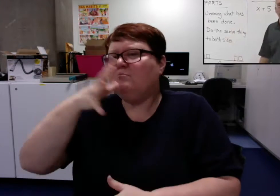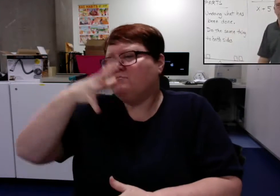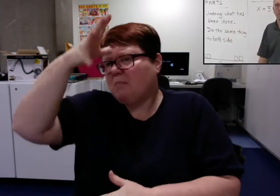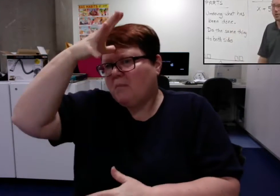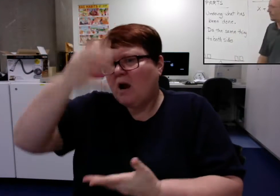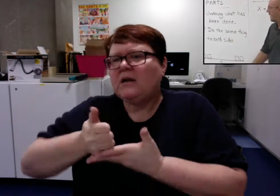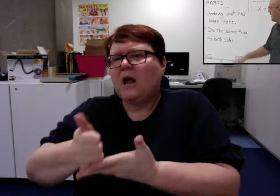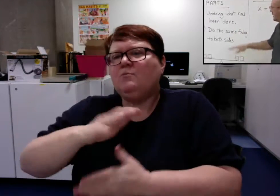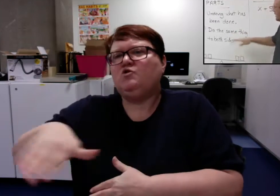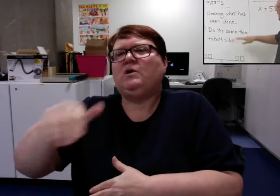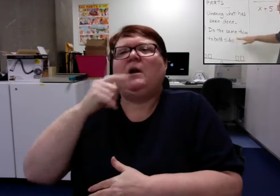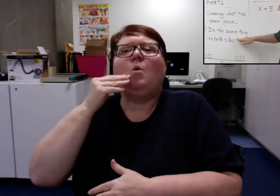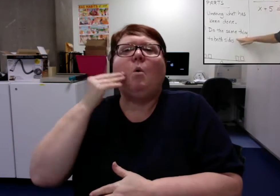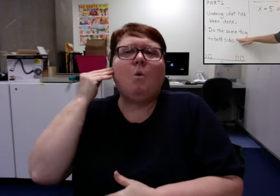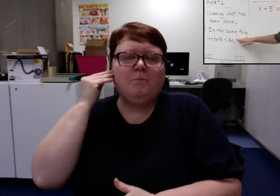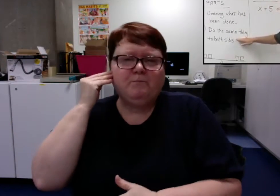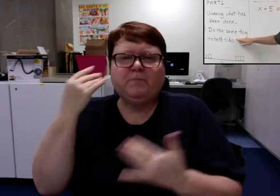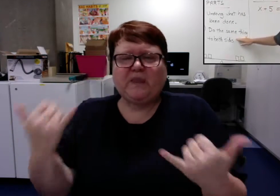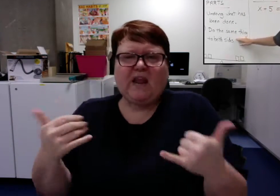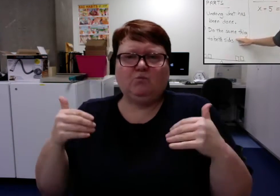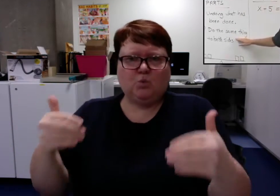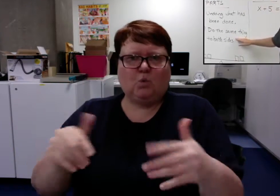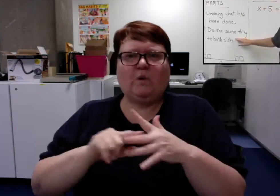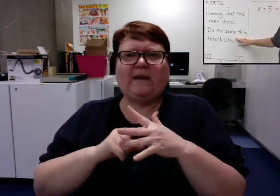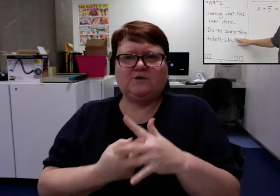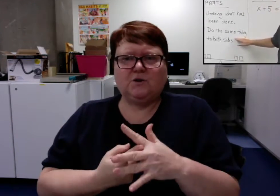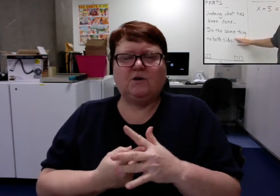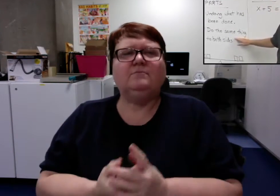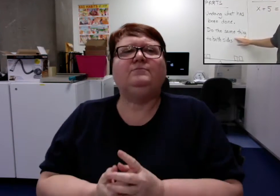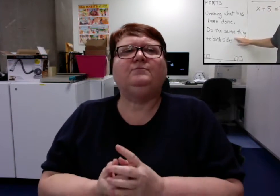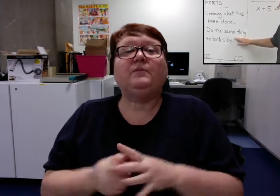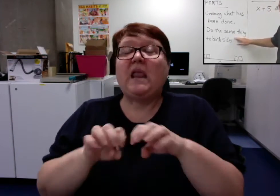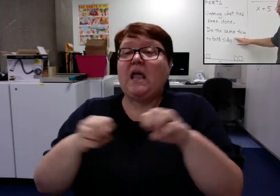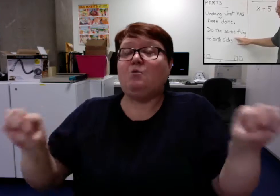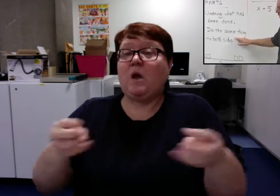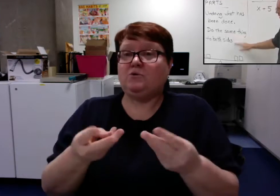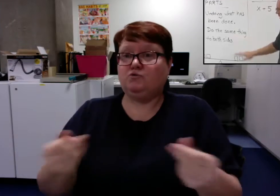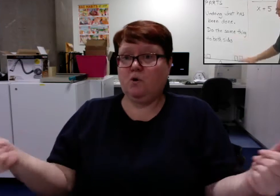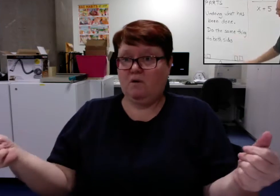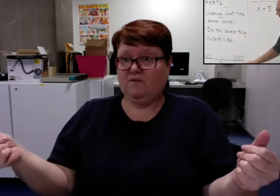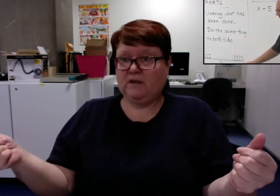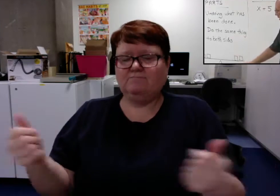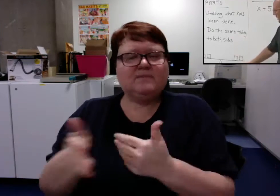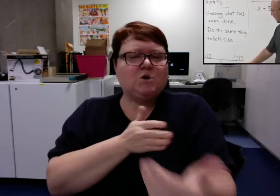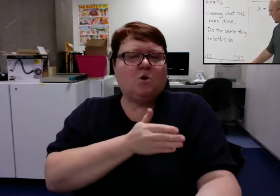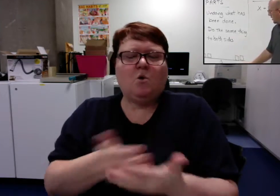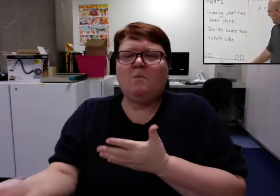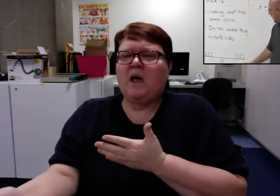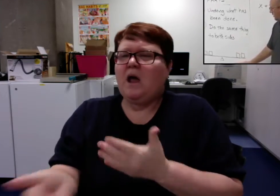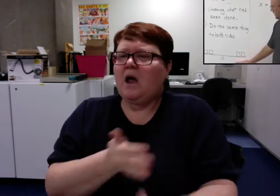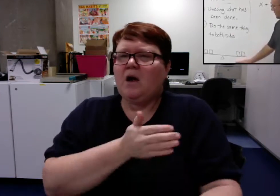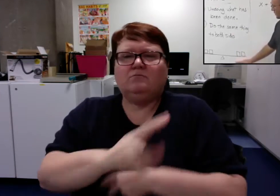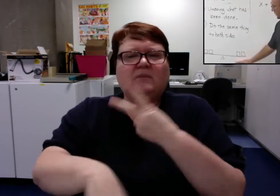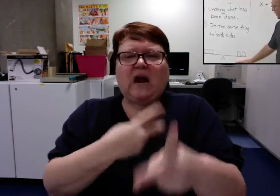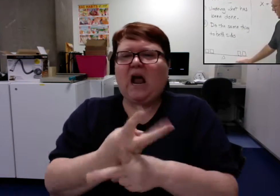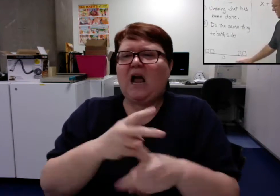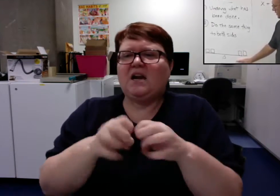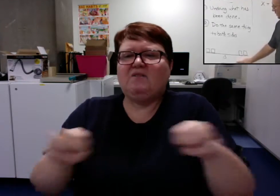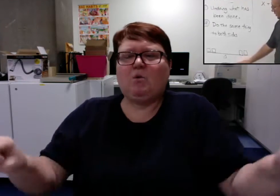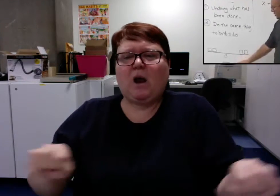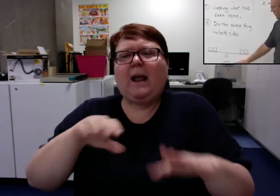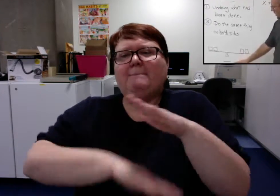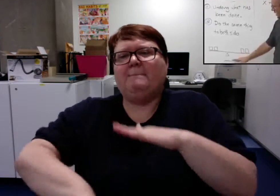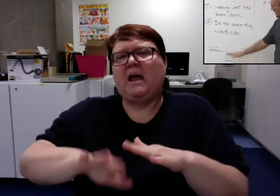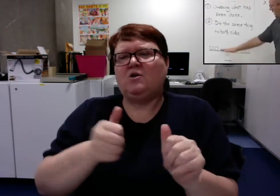the unknown we're trying to find, and doing the same thing to both sides of the equation. Looking here, you can think